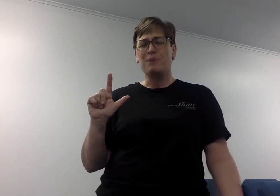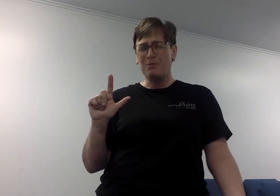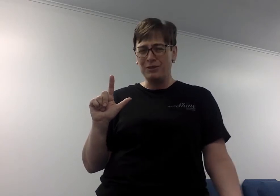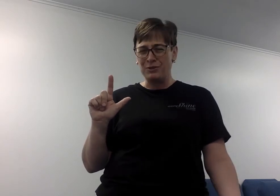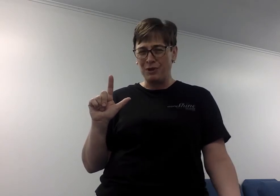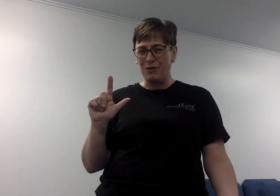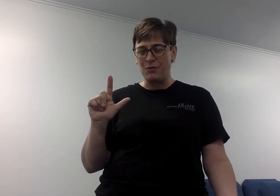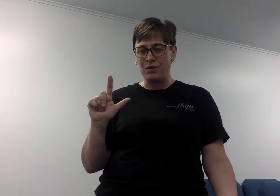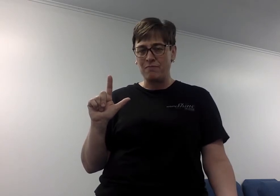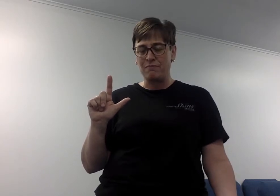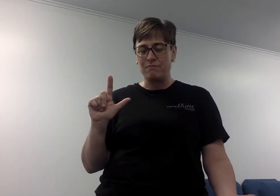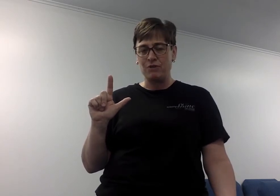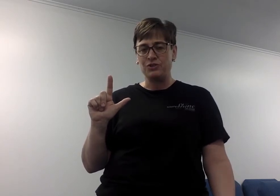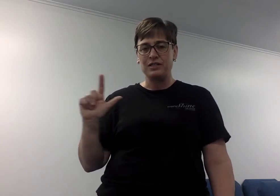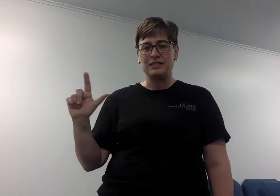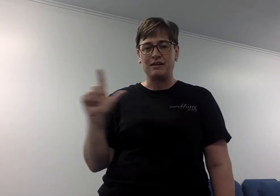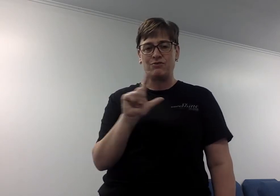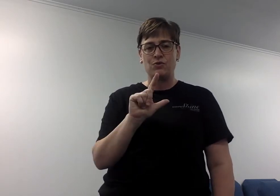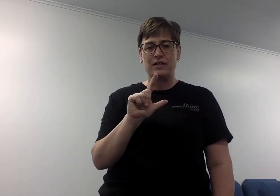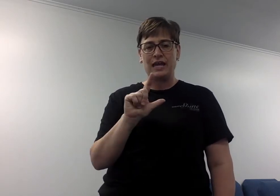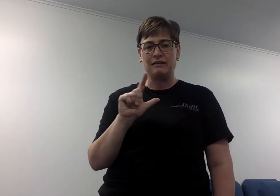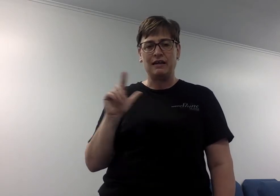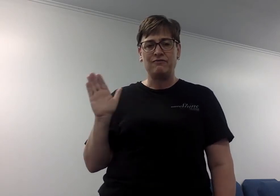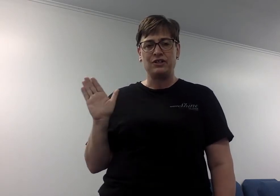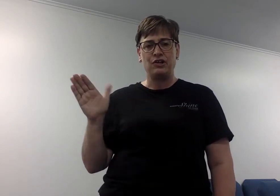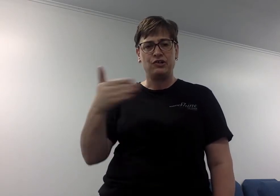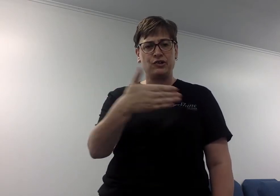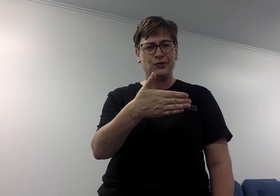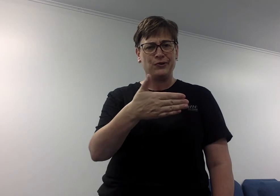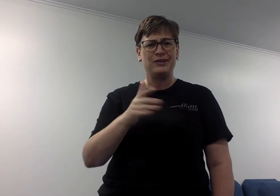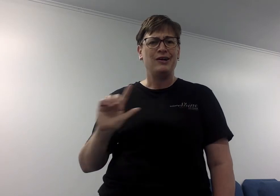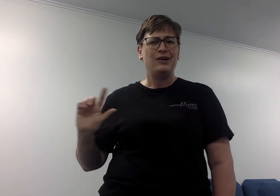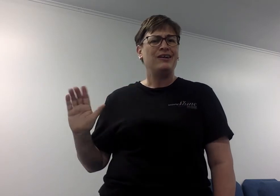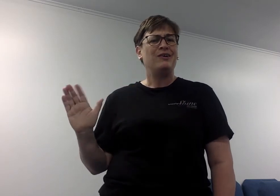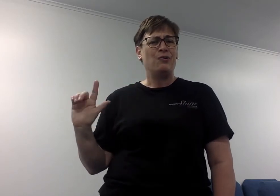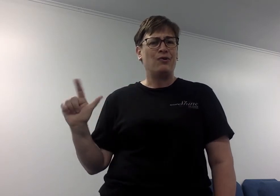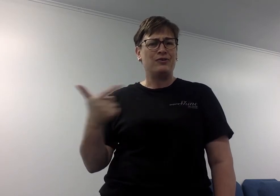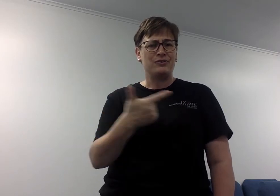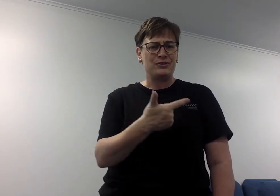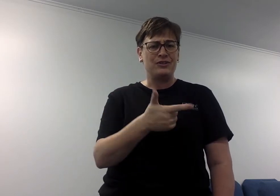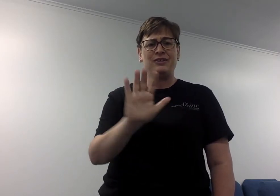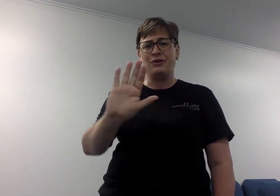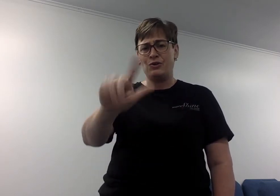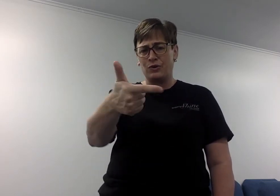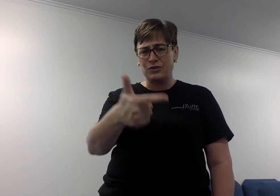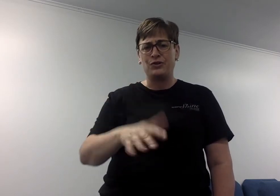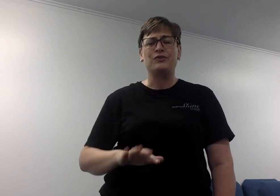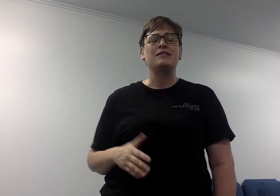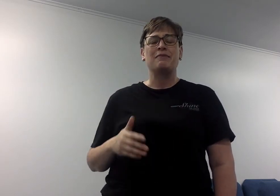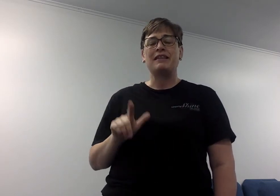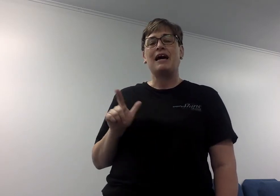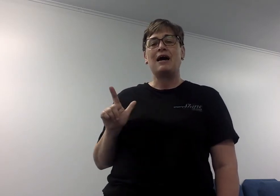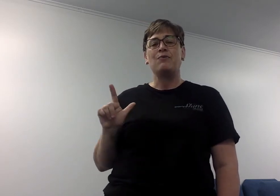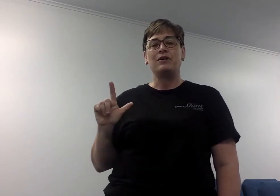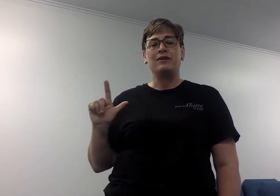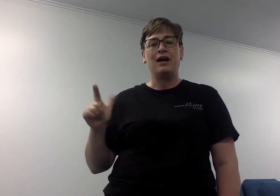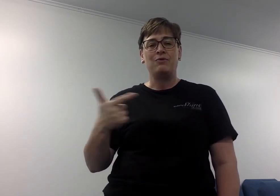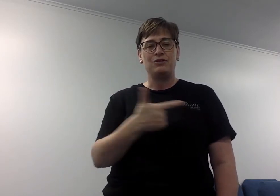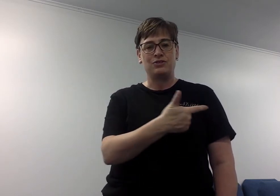probably do it all in one motion instead of doing a left turn or, your turn, something like that. I would just do a